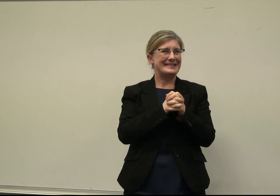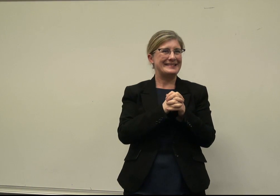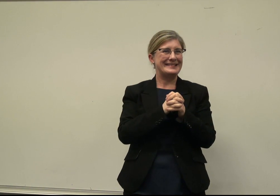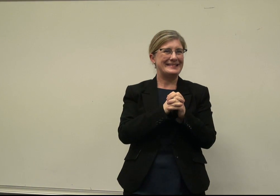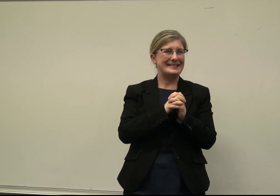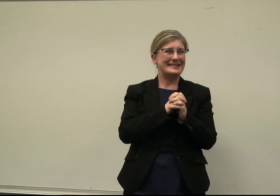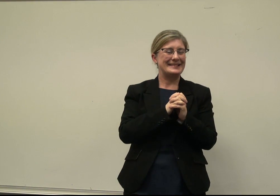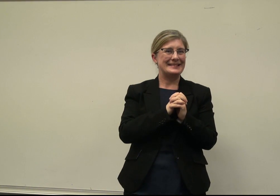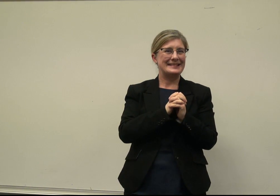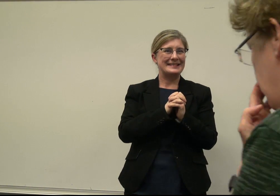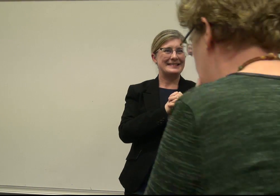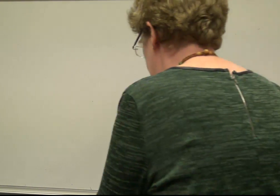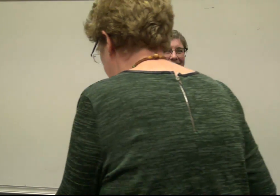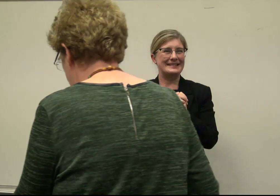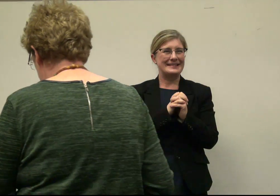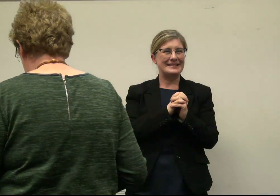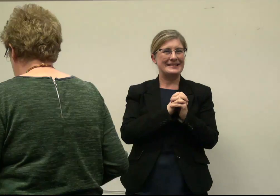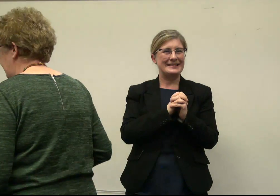Yes, go ahead. Sorry.